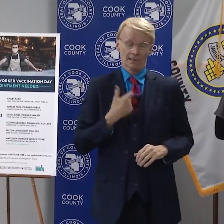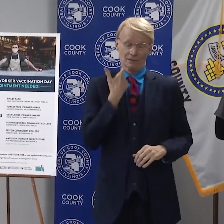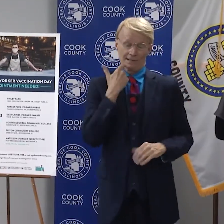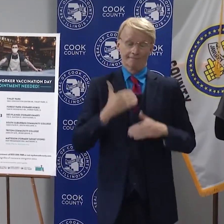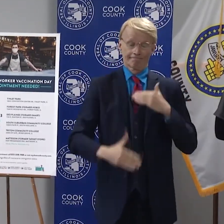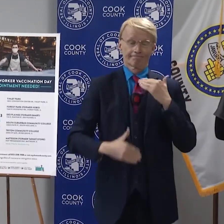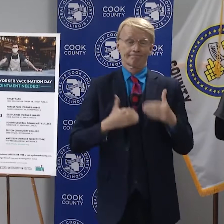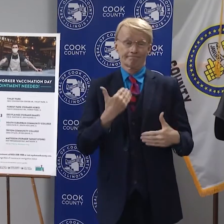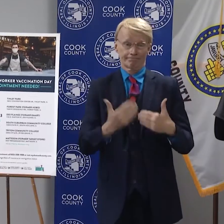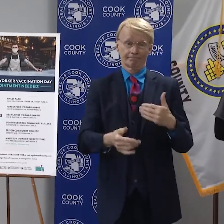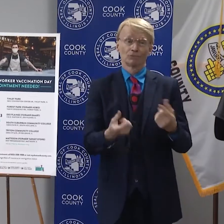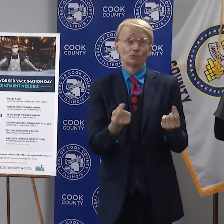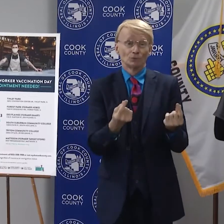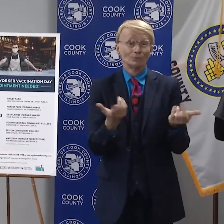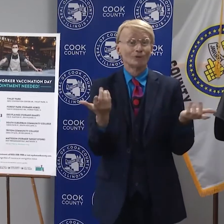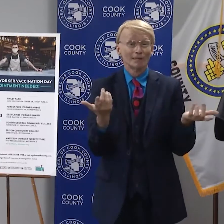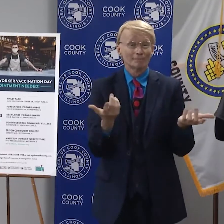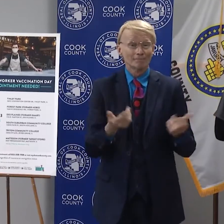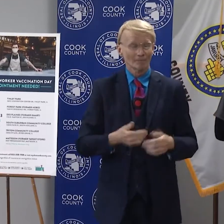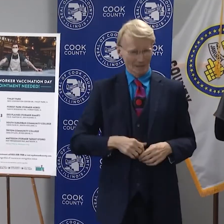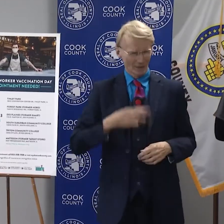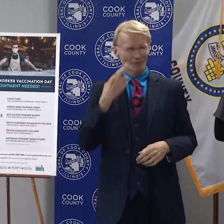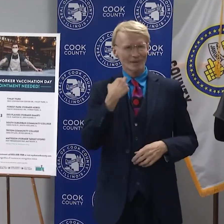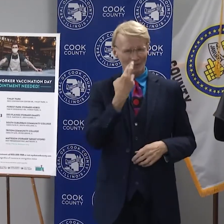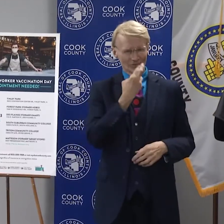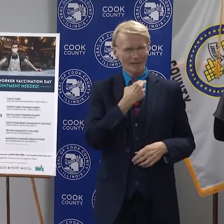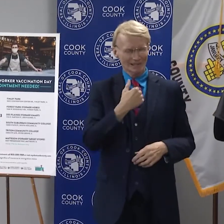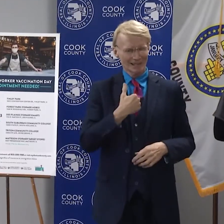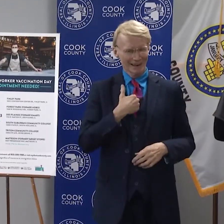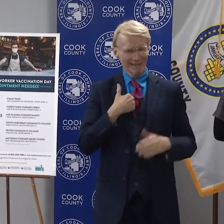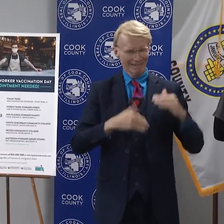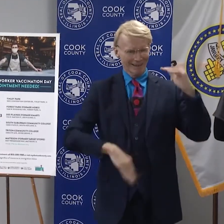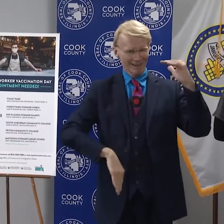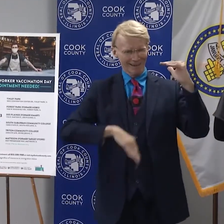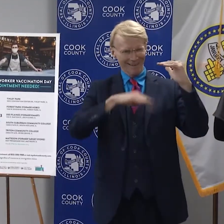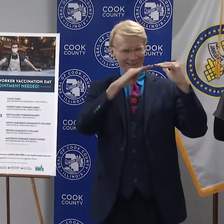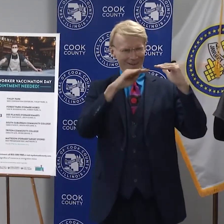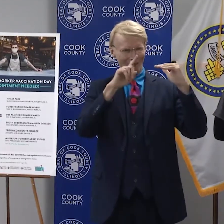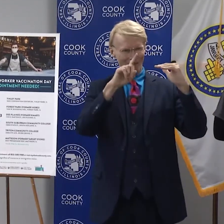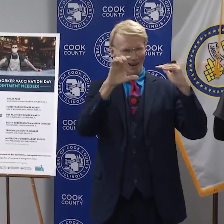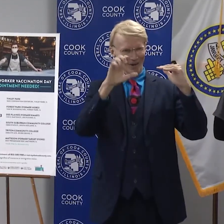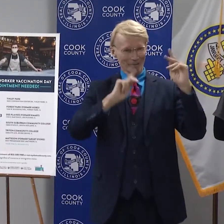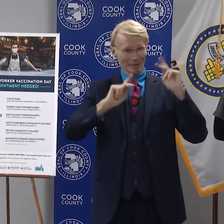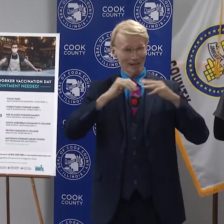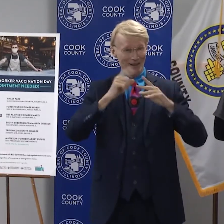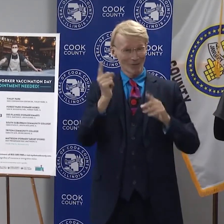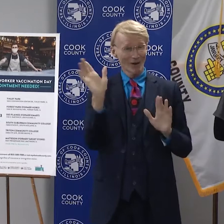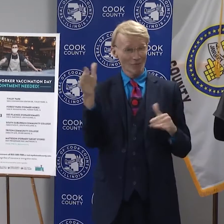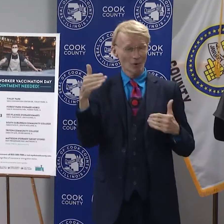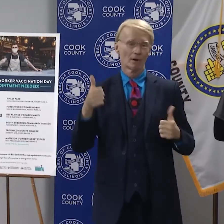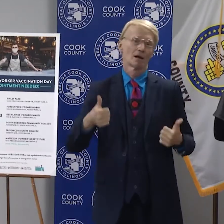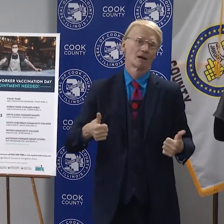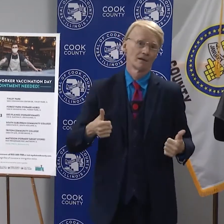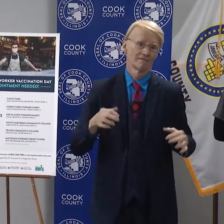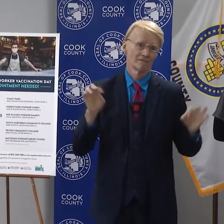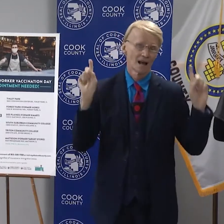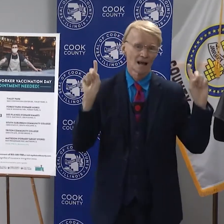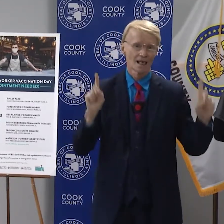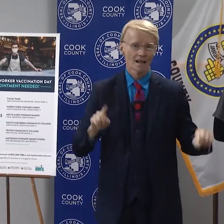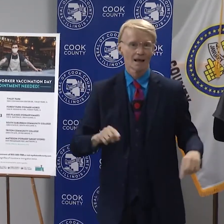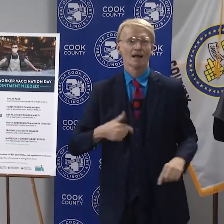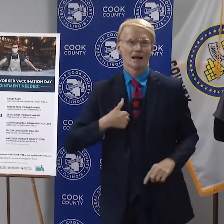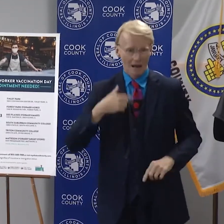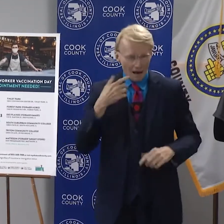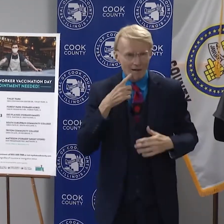step in the right direction today that allows restaurants to have up to 100 people in one room, which is excellent news. I